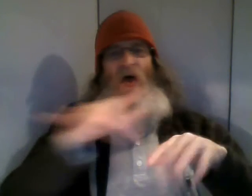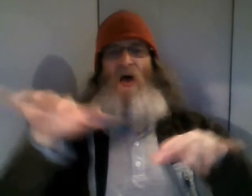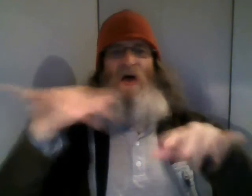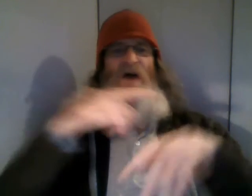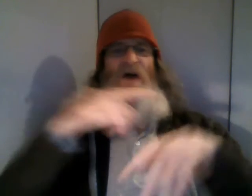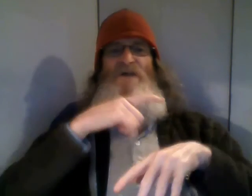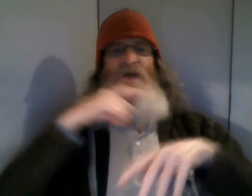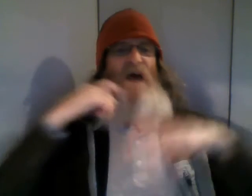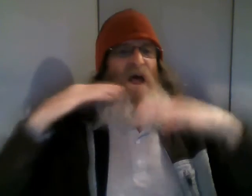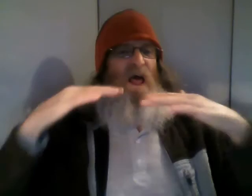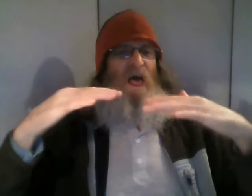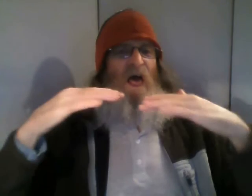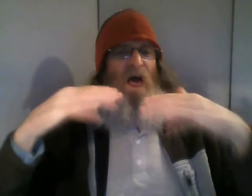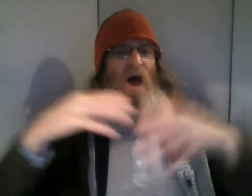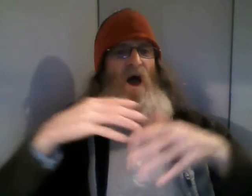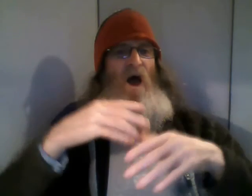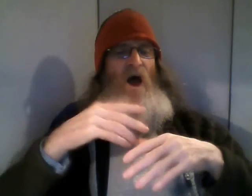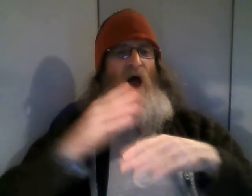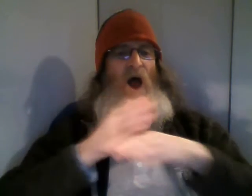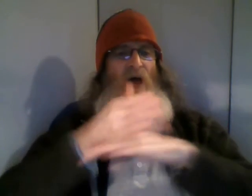That's on. Okay.